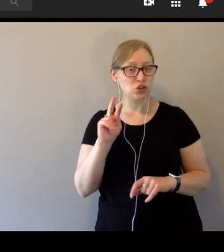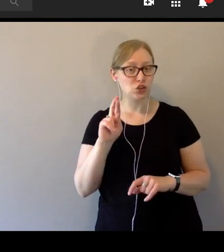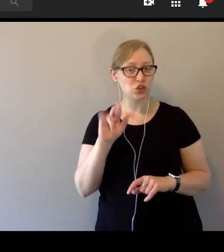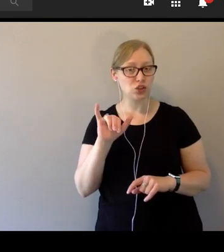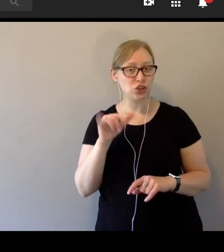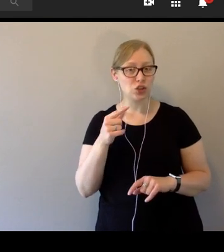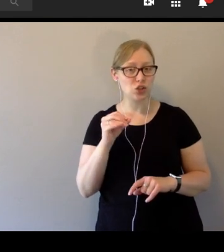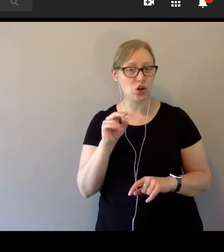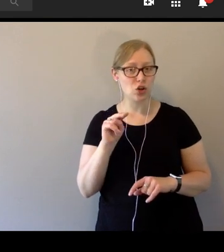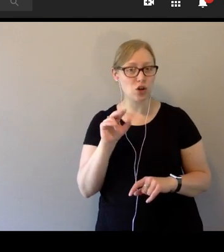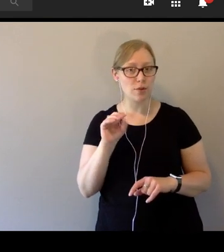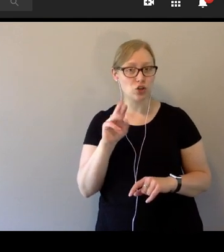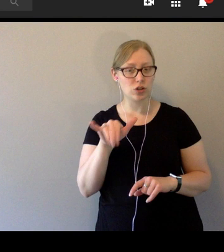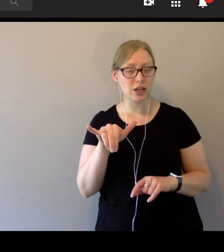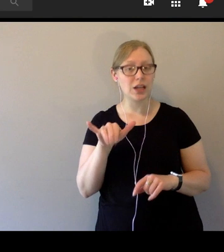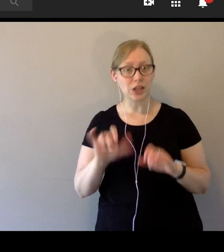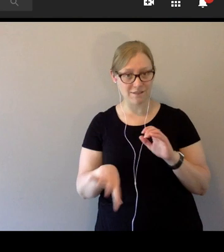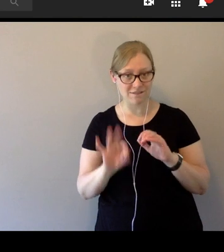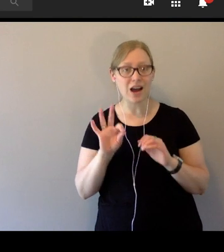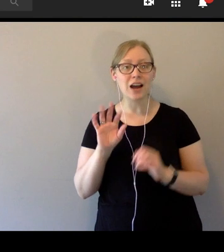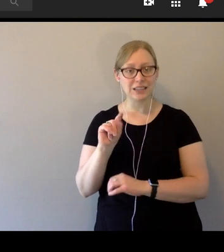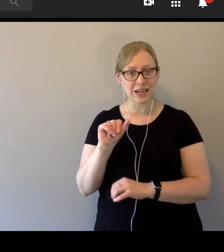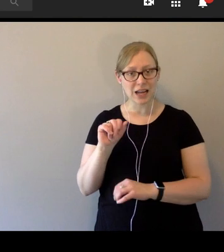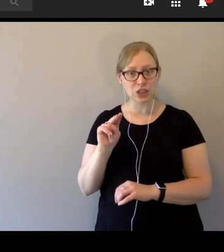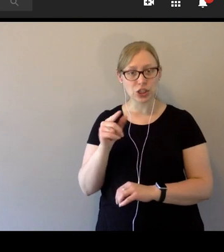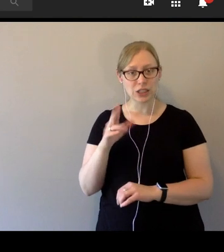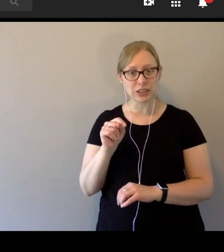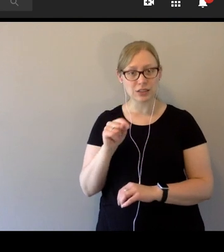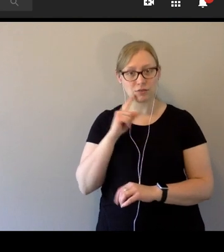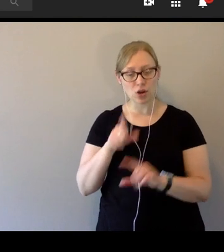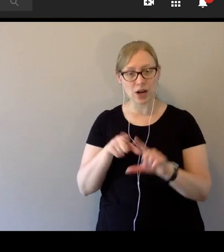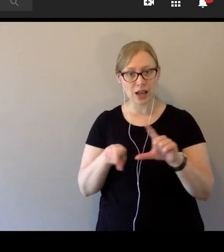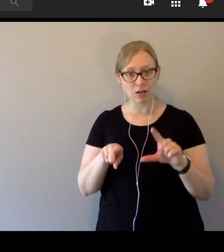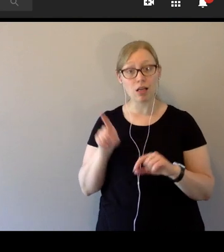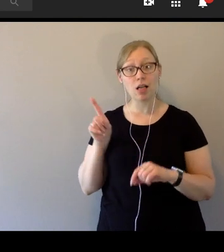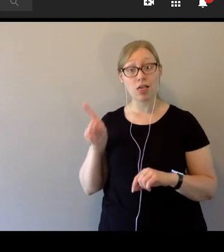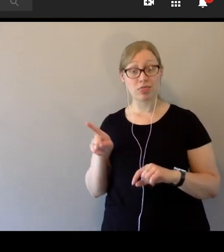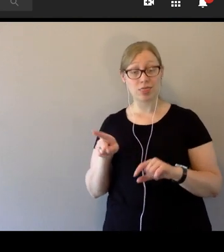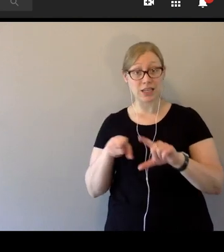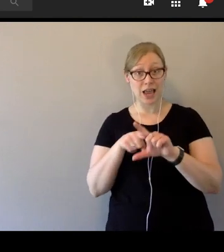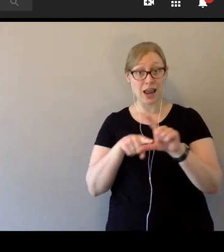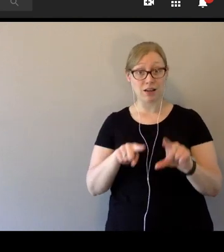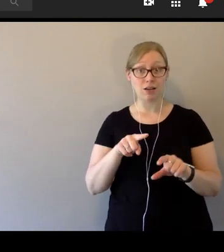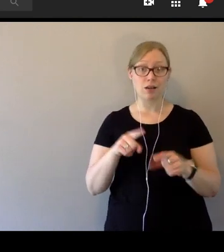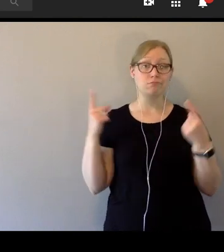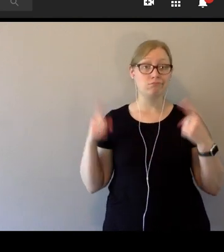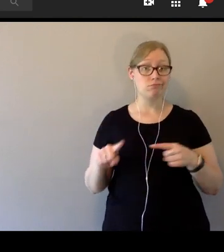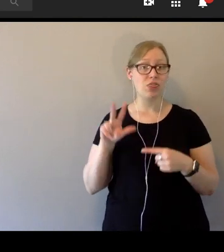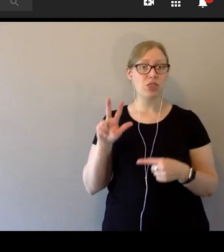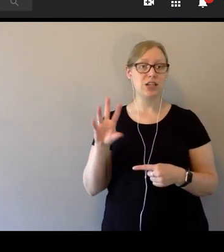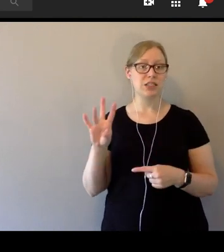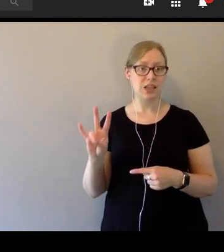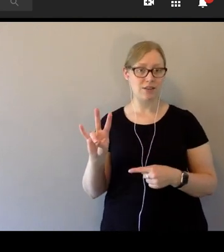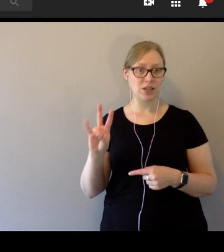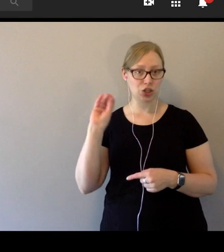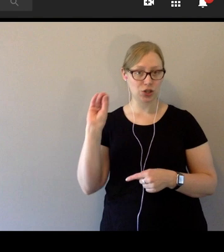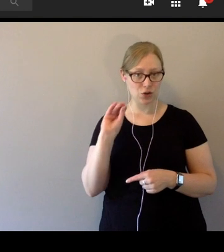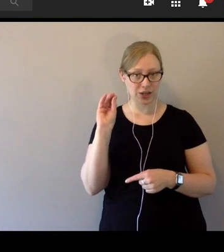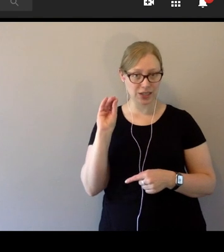tangent of an angle. So this happens to be 37 degrees, and that will give us the slope. Now